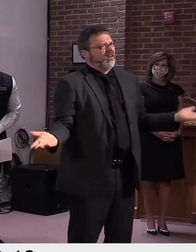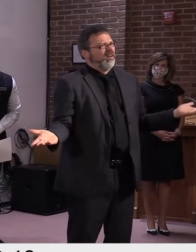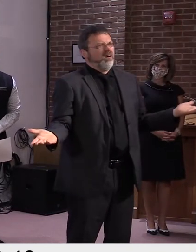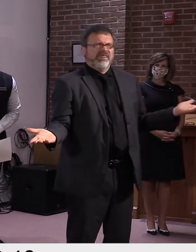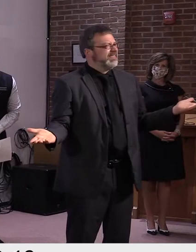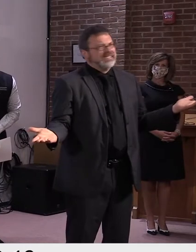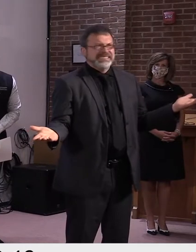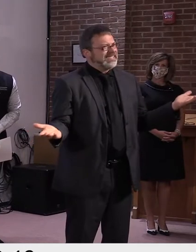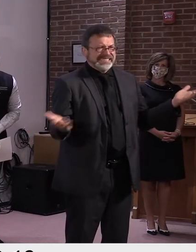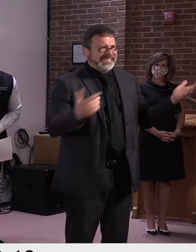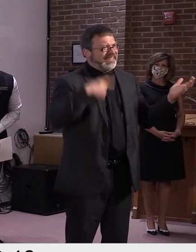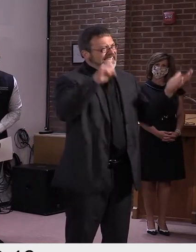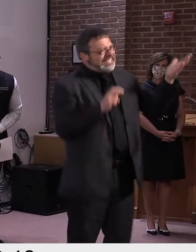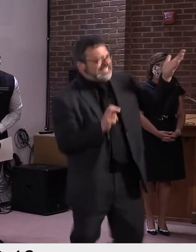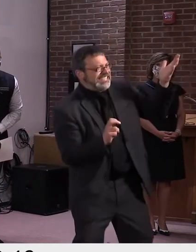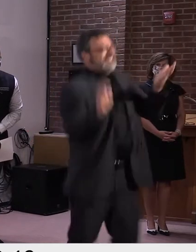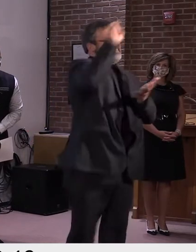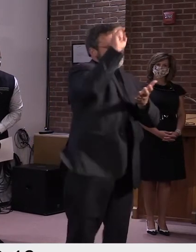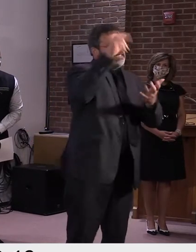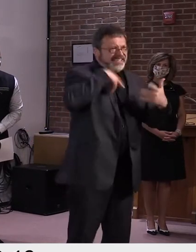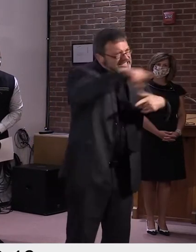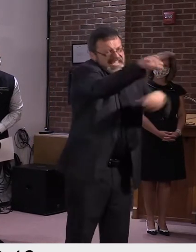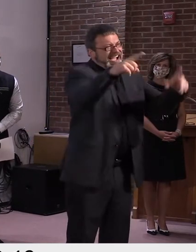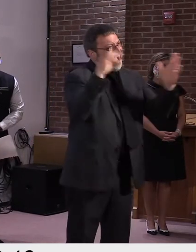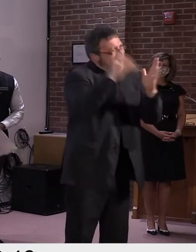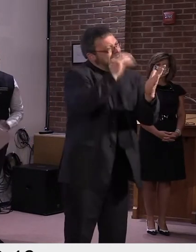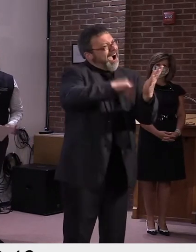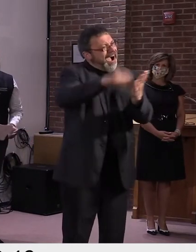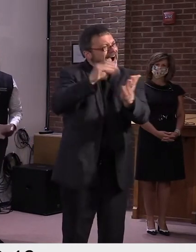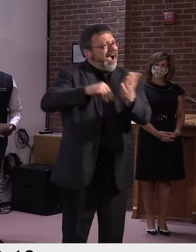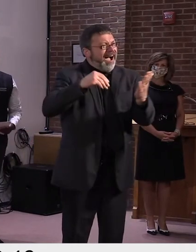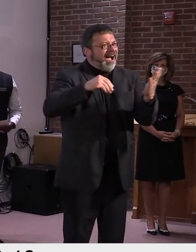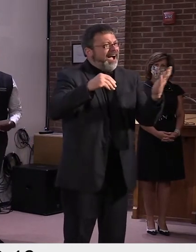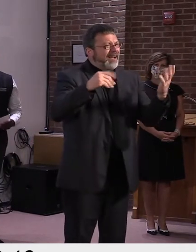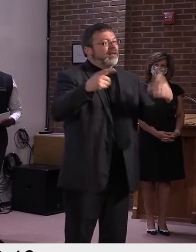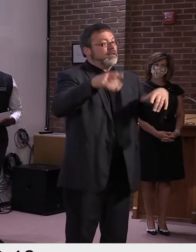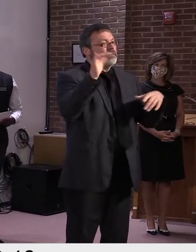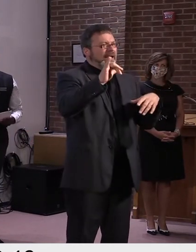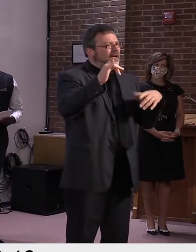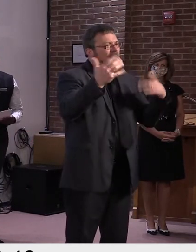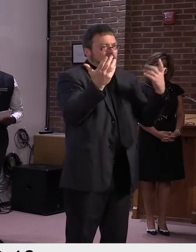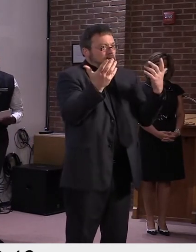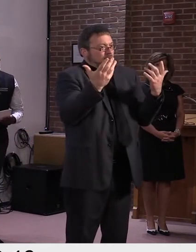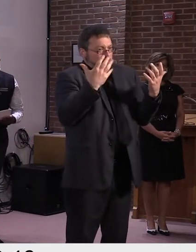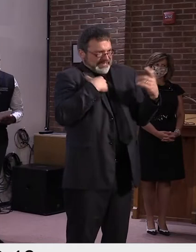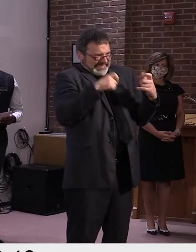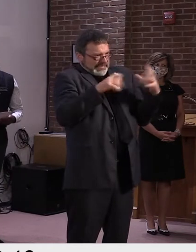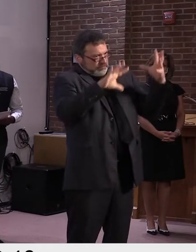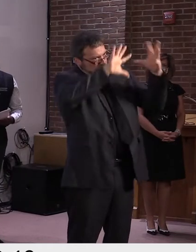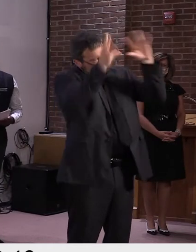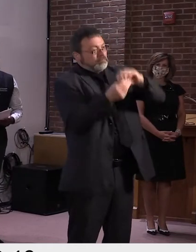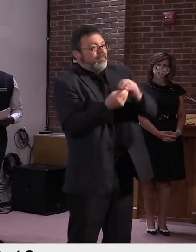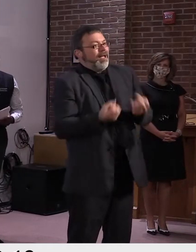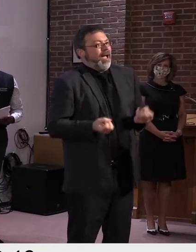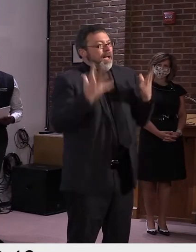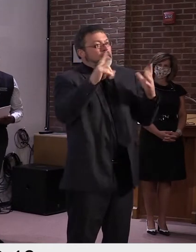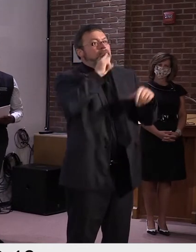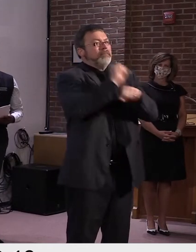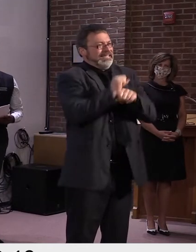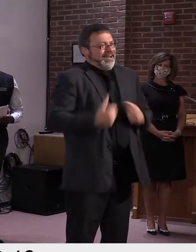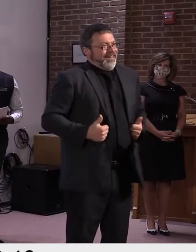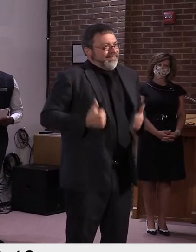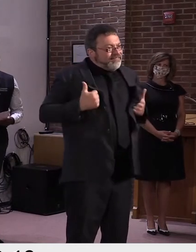we don't fully account for our population, another state will get that money for their roads, schools, hospitals, and